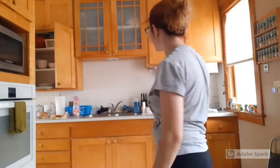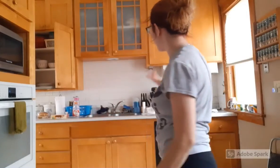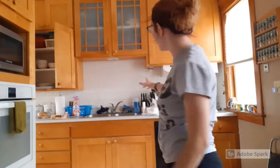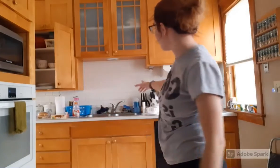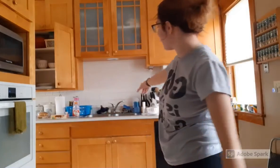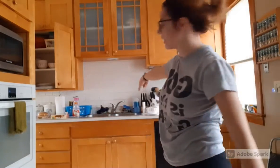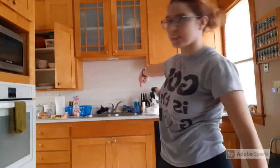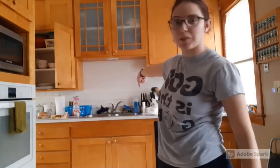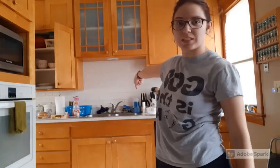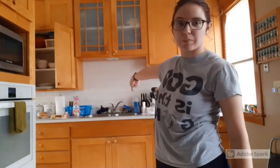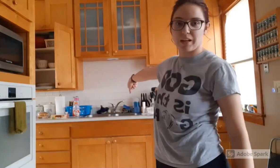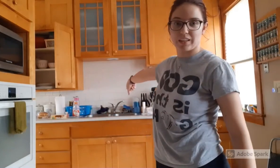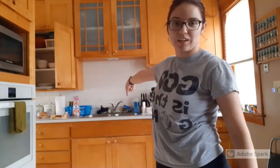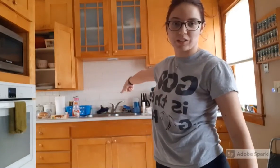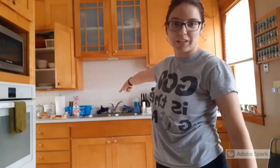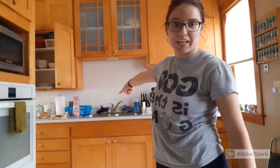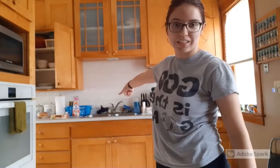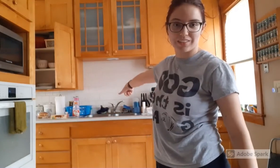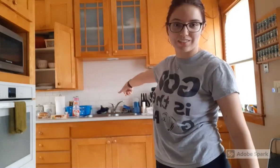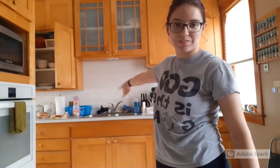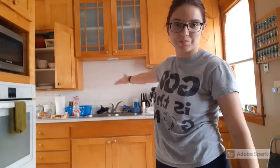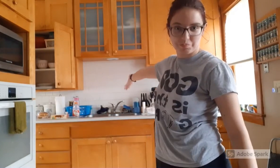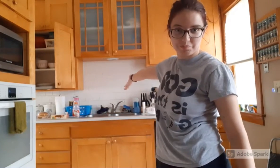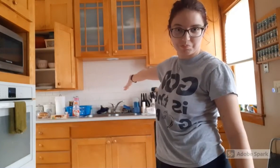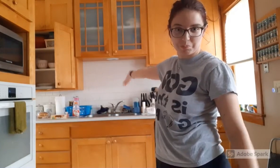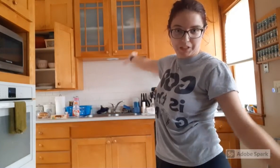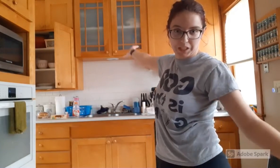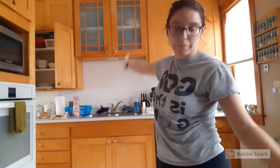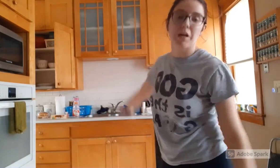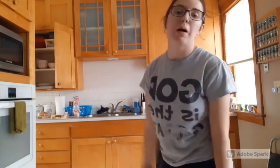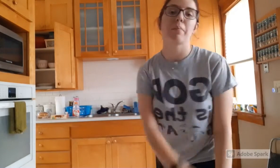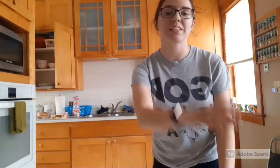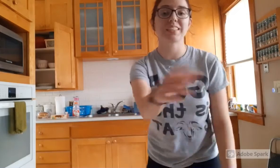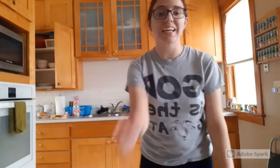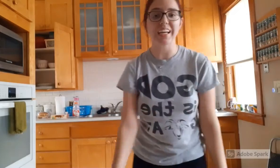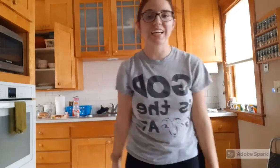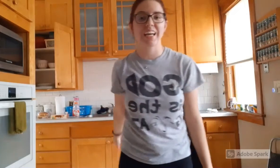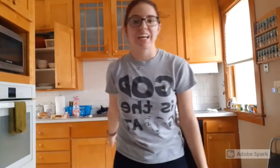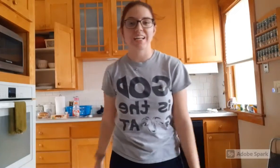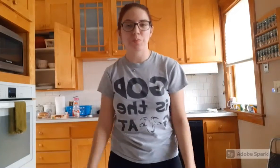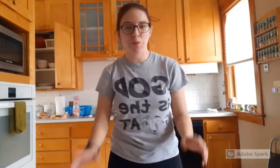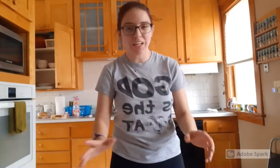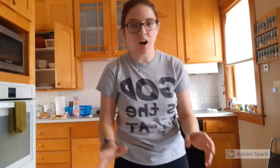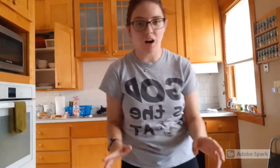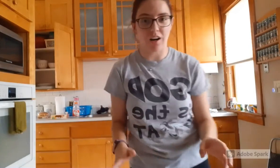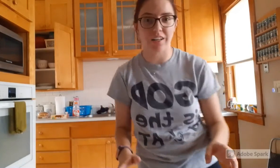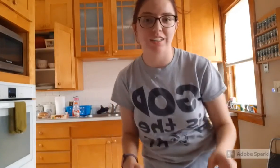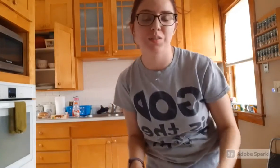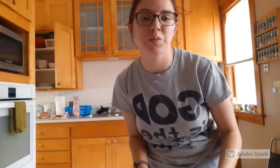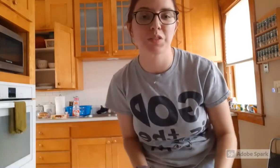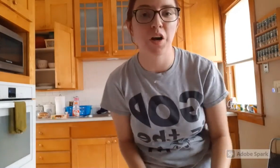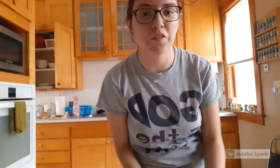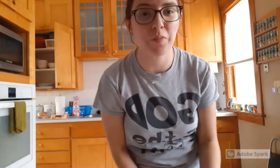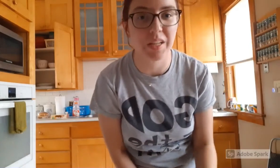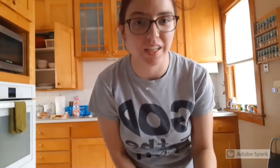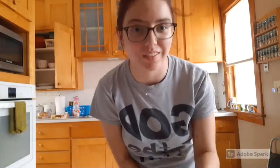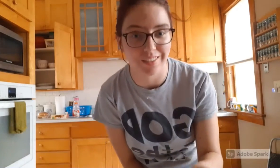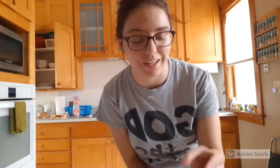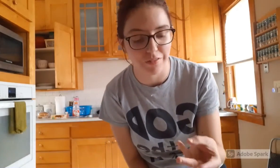sink, that's my sink back there, so I can't pick it up. But sink is pretty hard. It was hard for me to understand at first